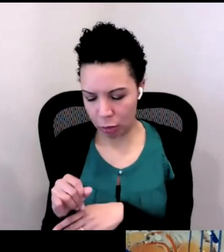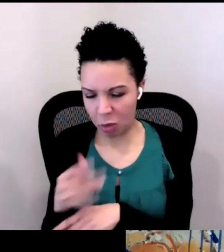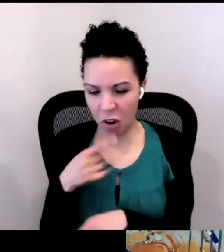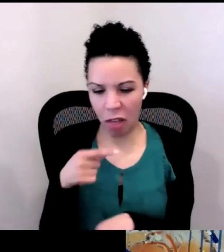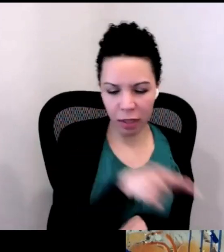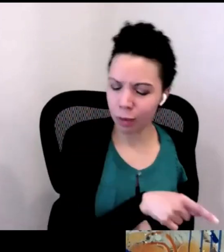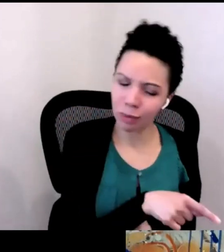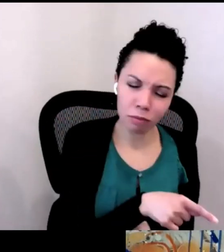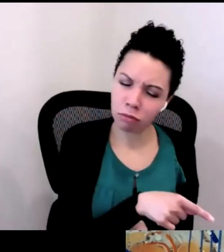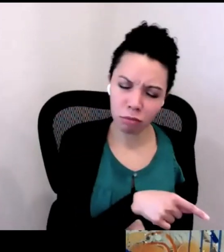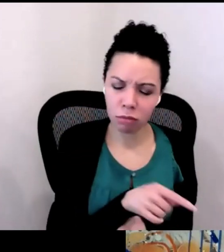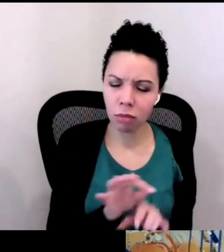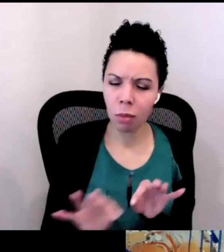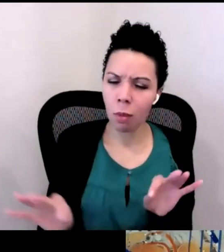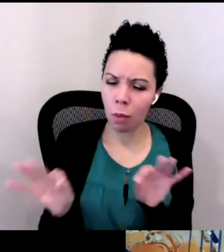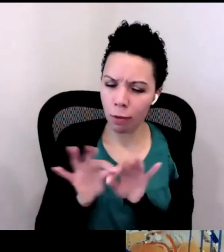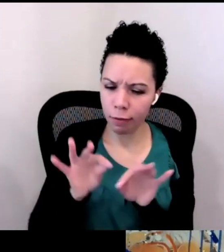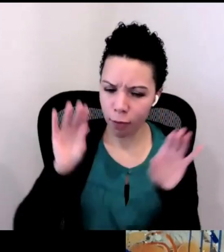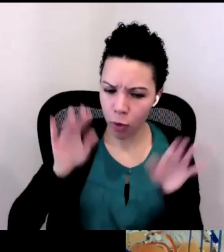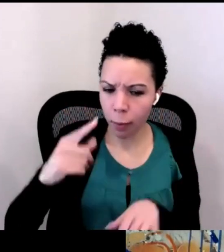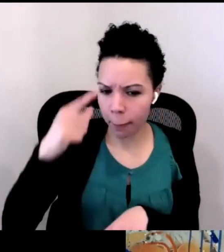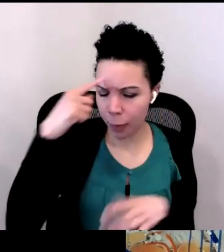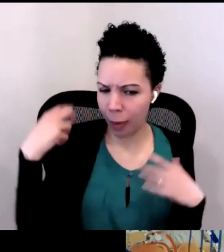tough year. I think that everybody is